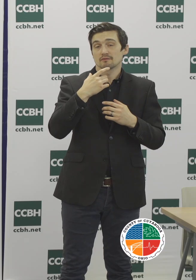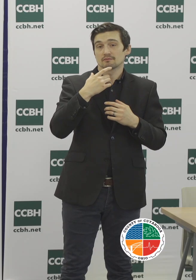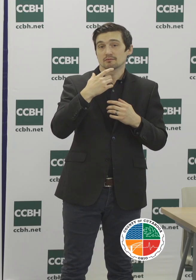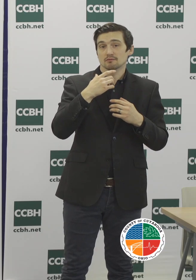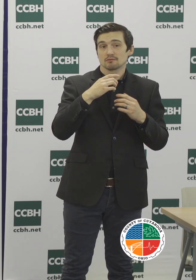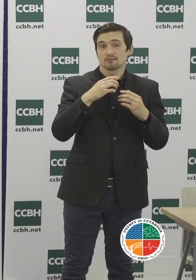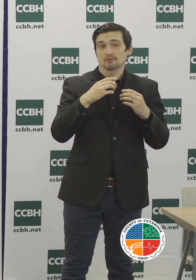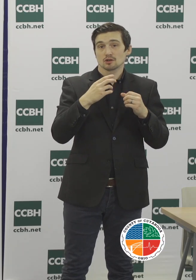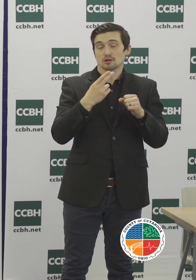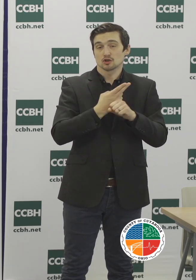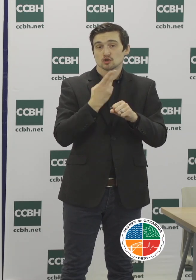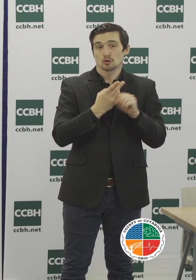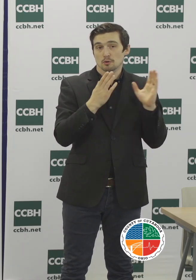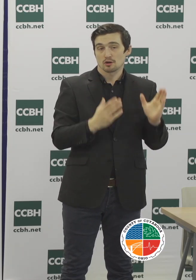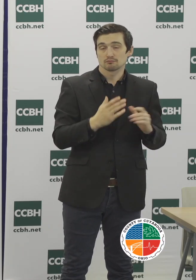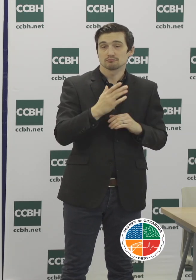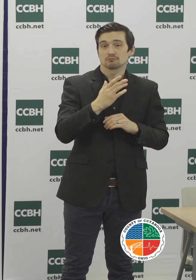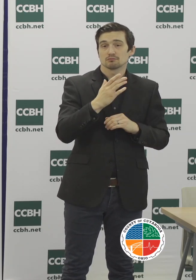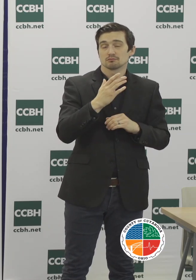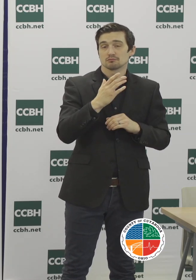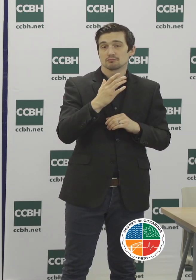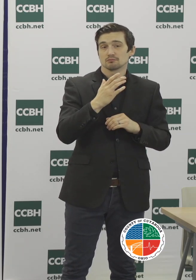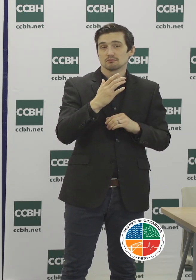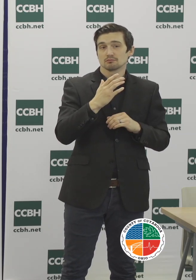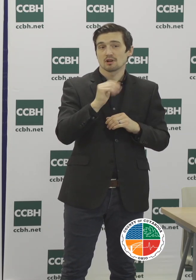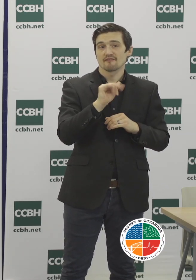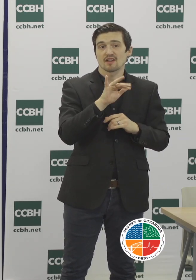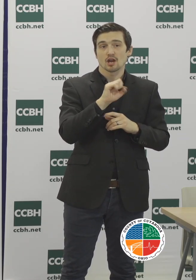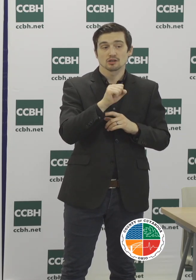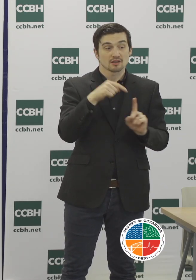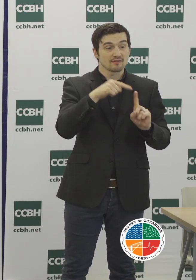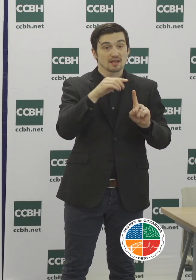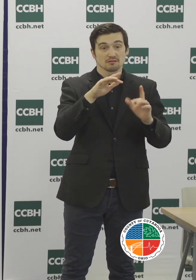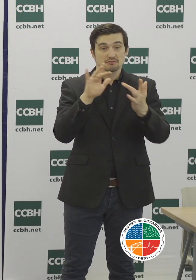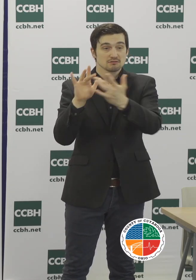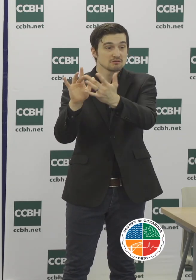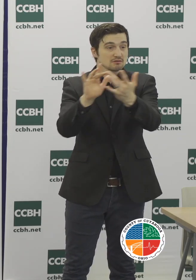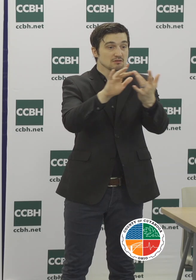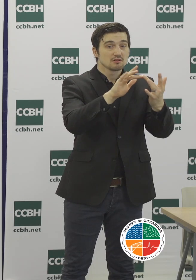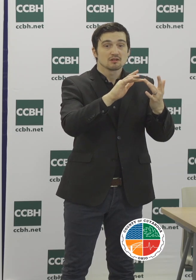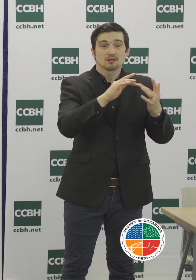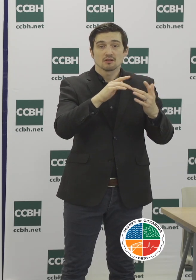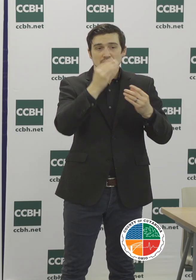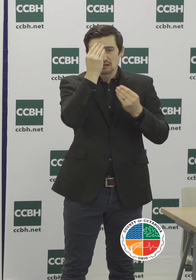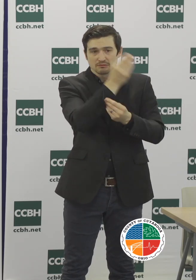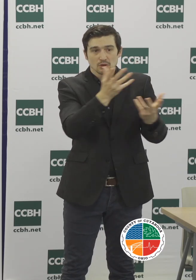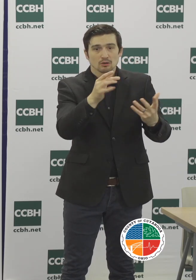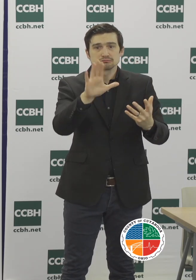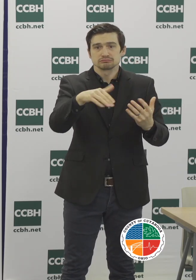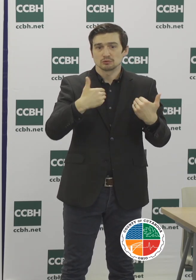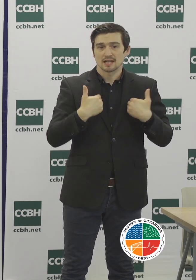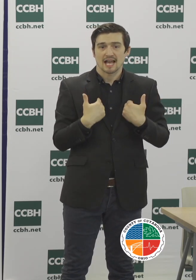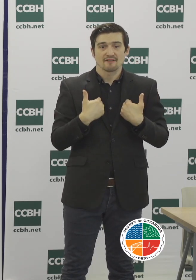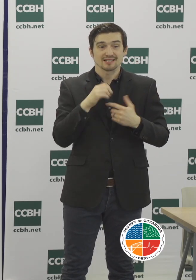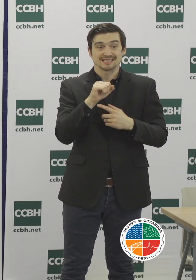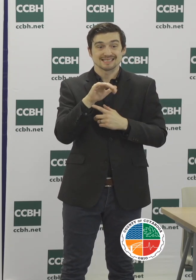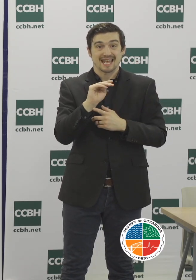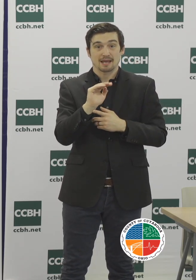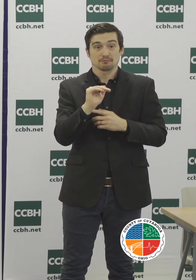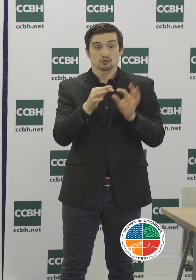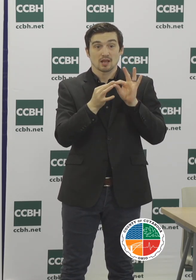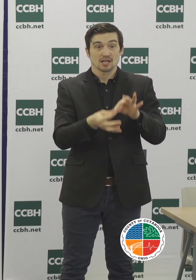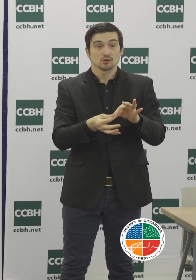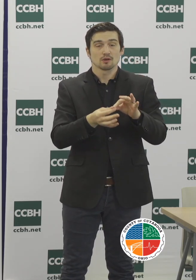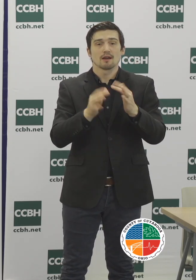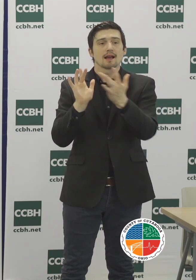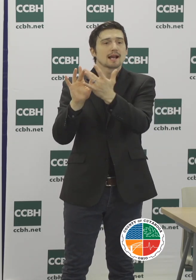Affairs put out a preemptive warning about COVID-19 contact tracing scams. Now, you've